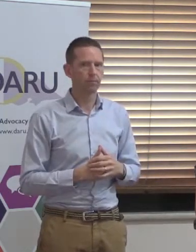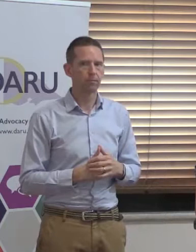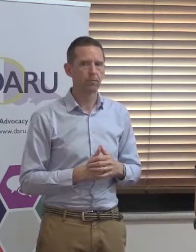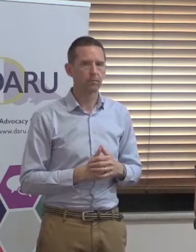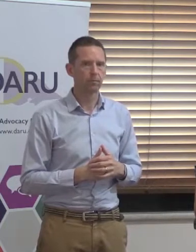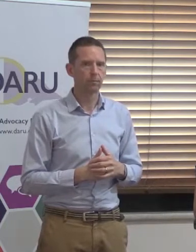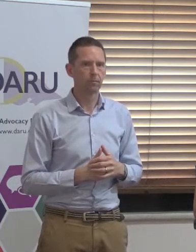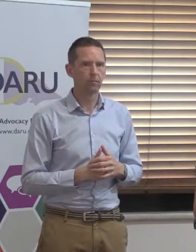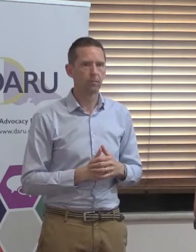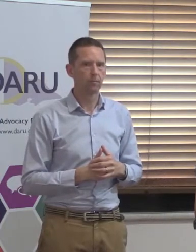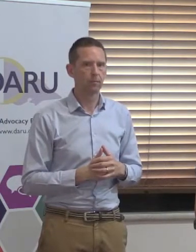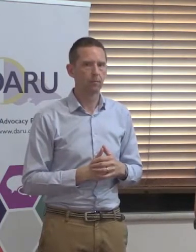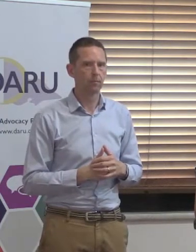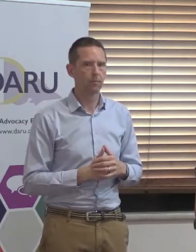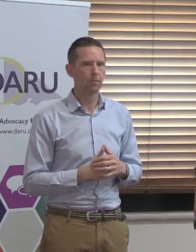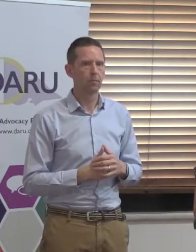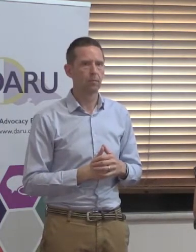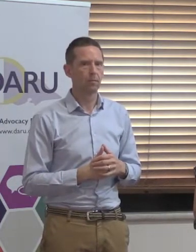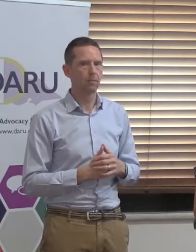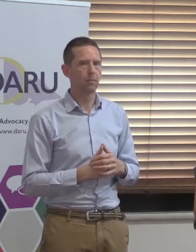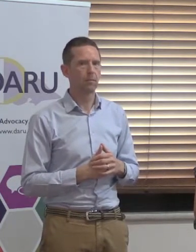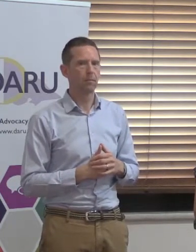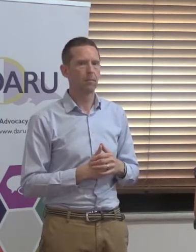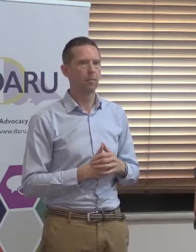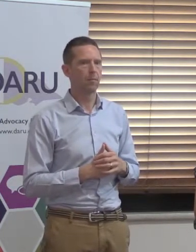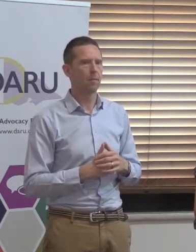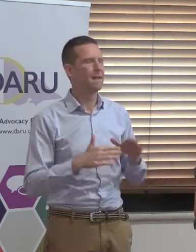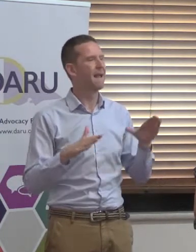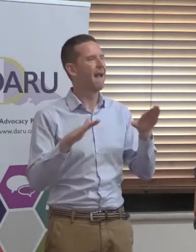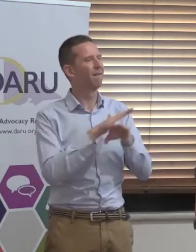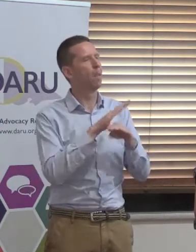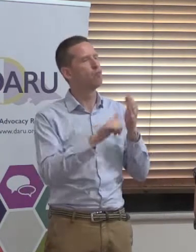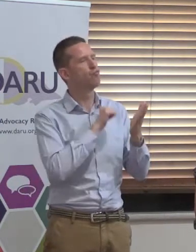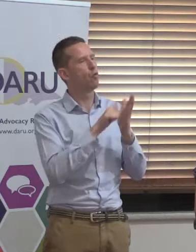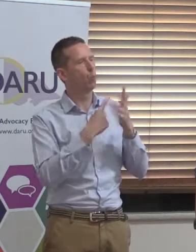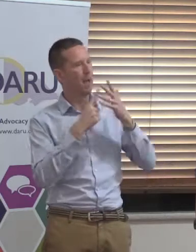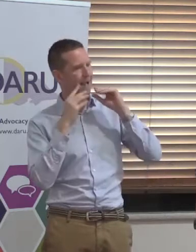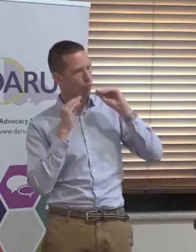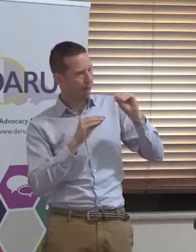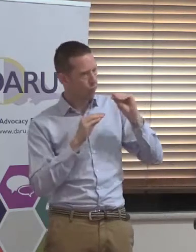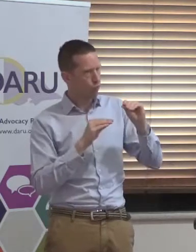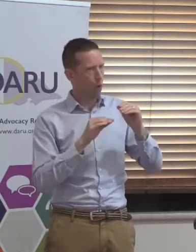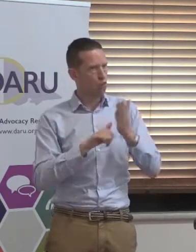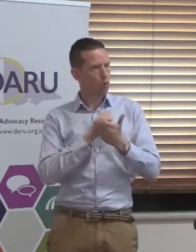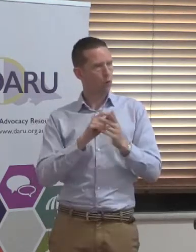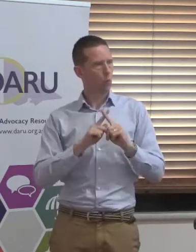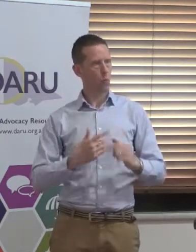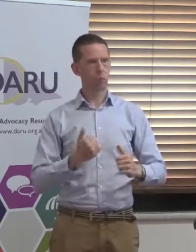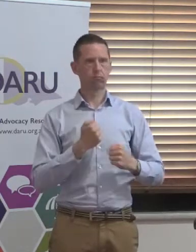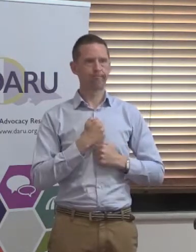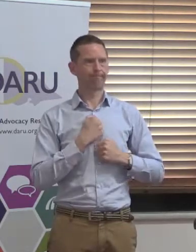covers rights to access education, rights to use a communication method of your